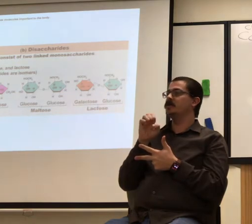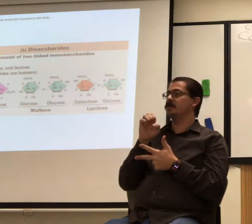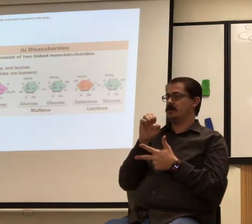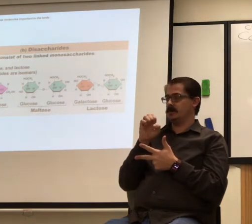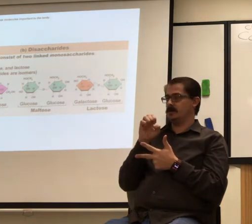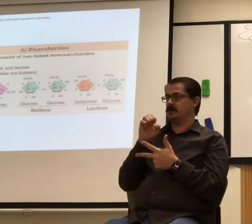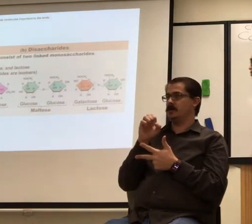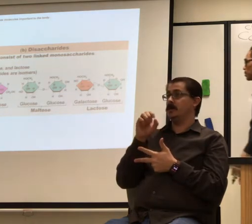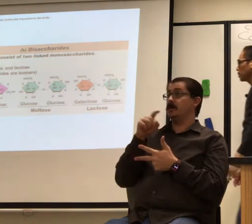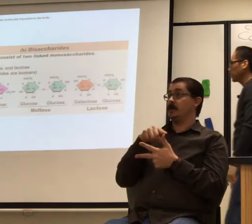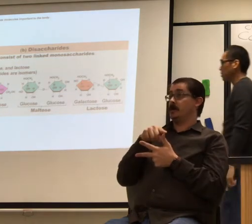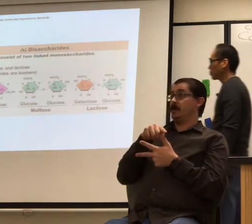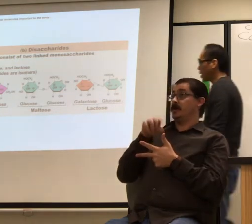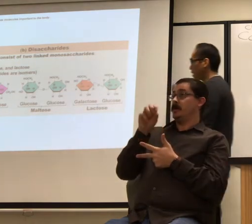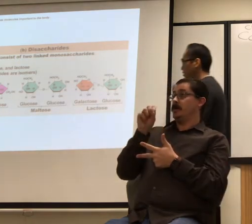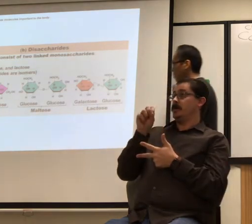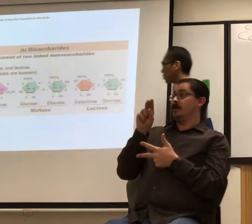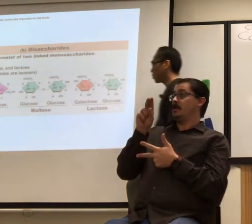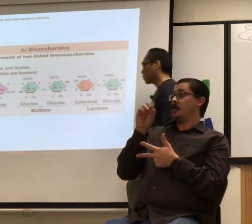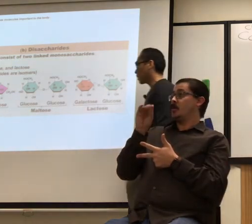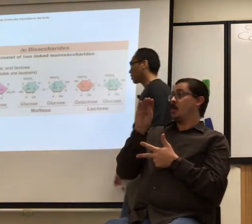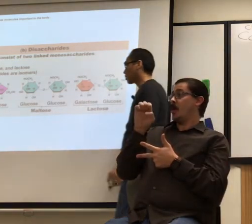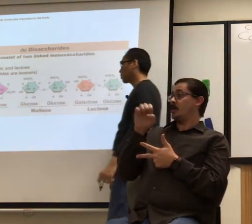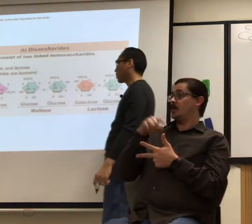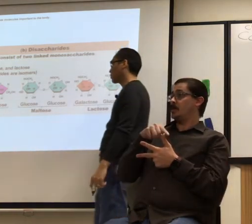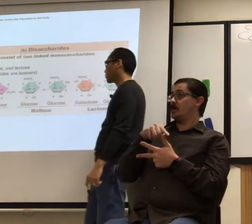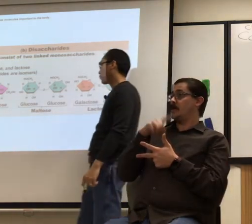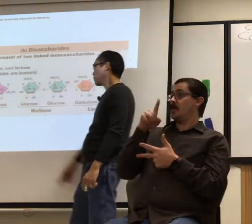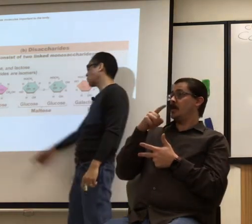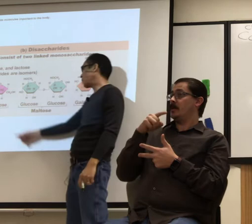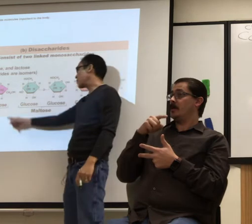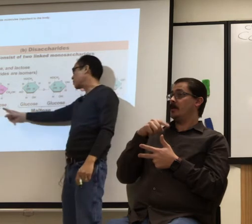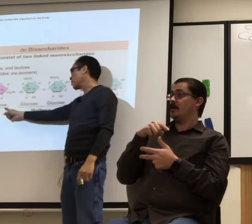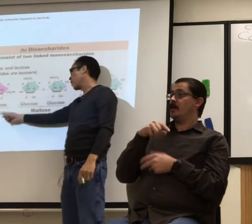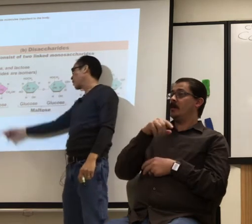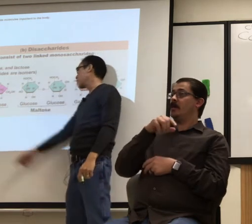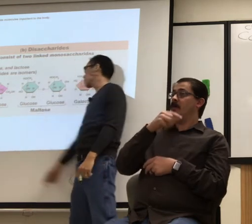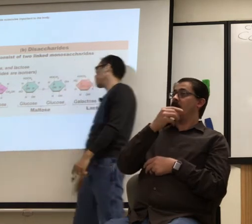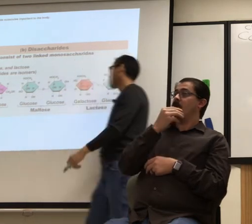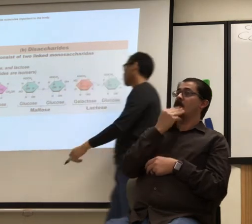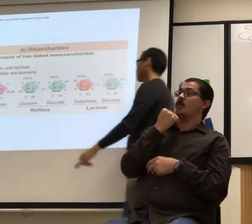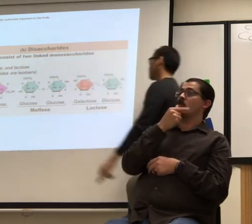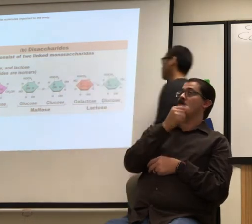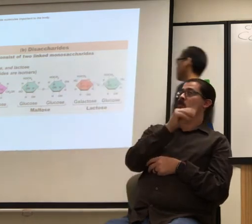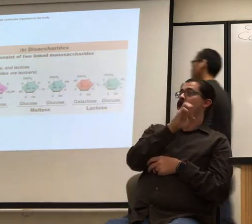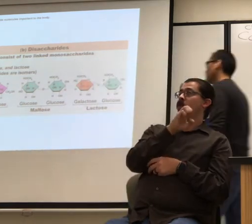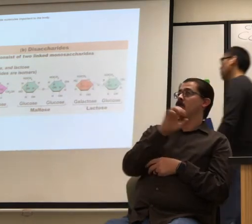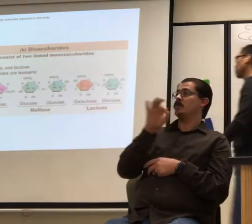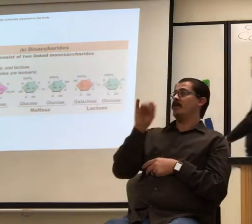sucrose. Now sucrose is comprised of when you link glucose to fructose, okay?